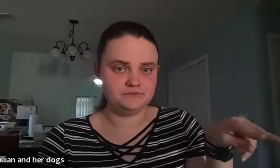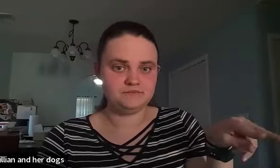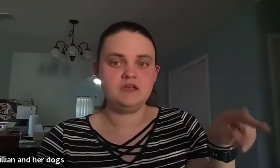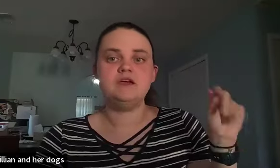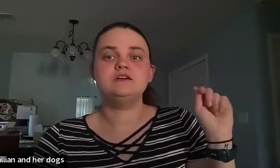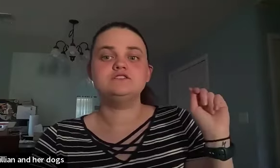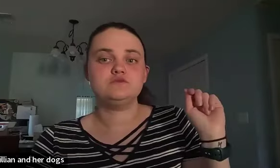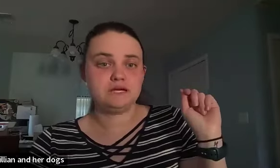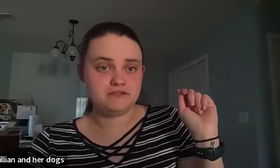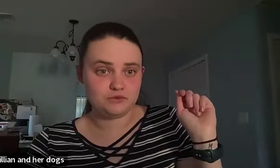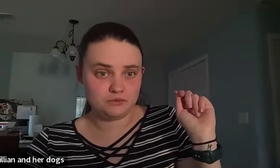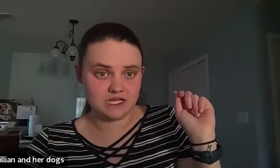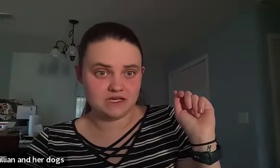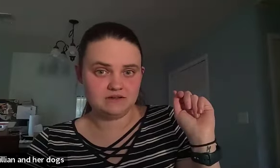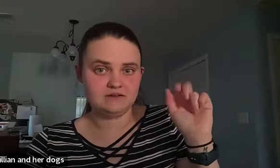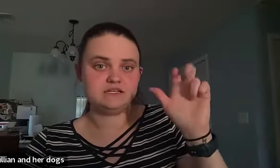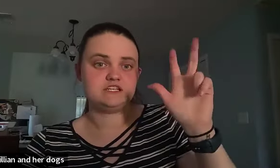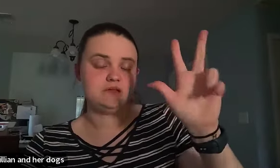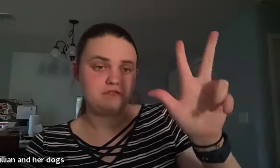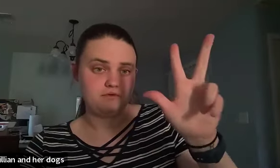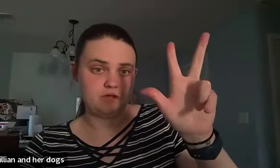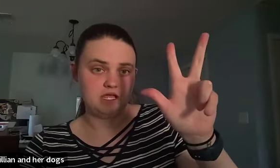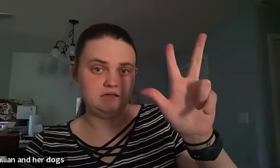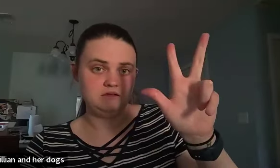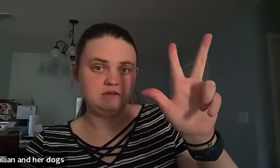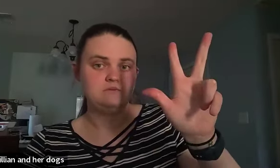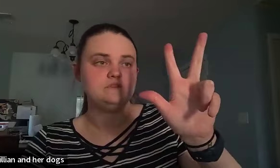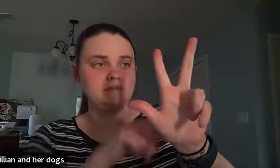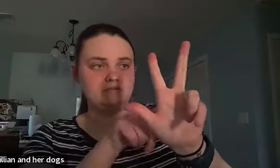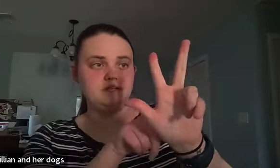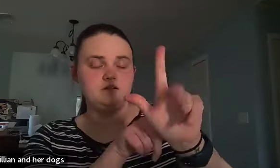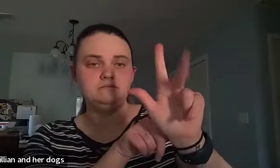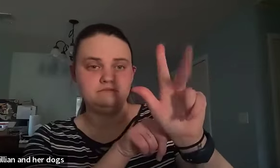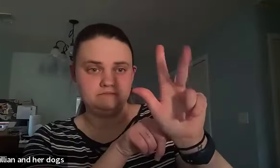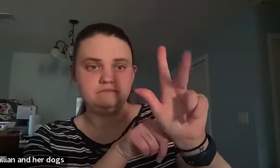22. 23 is going to be a 3 with the middle finger.